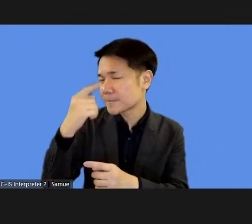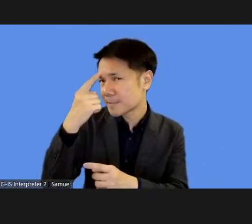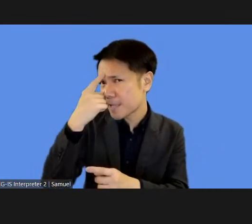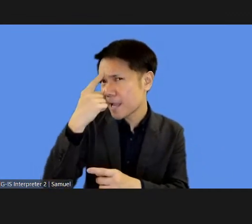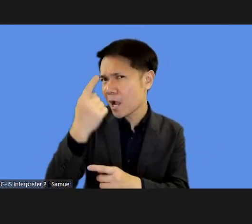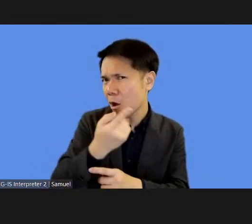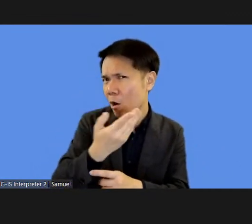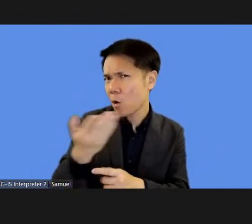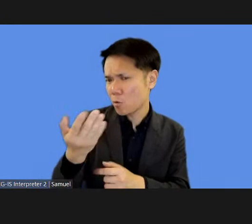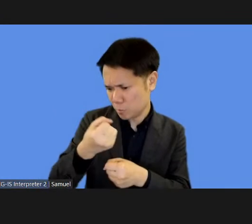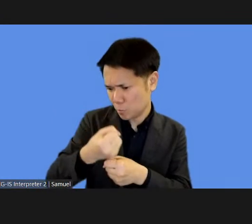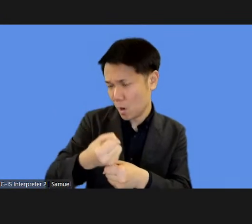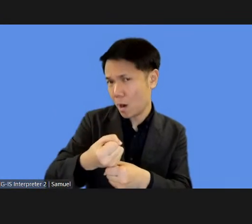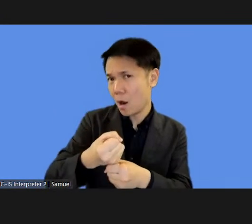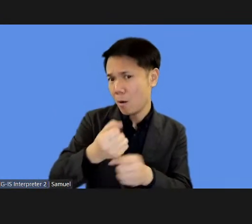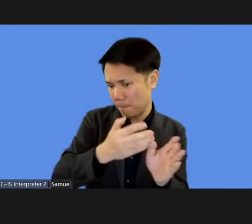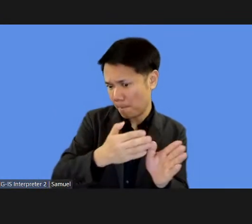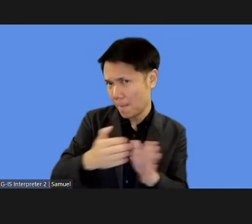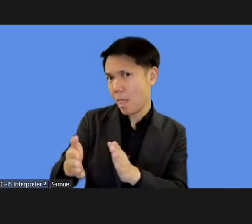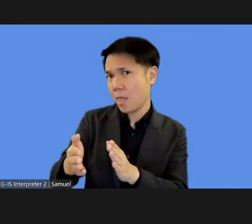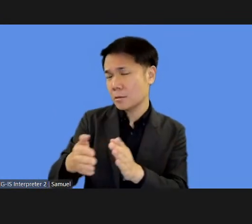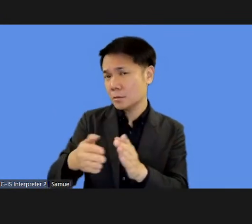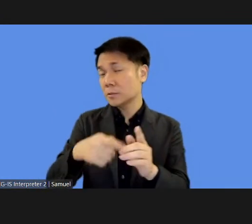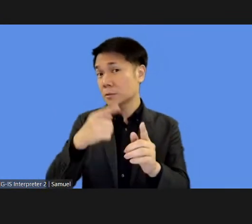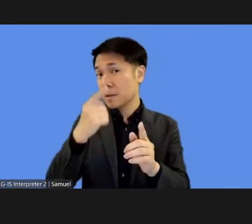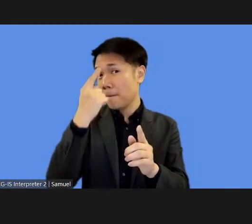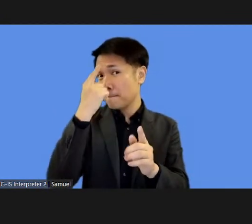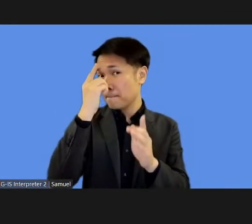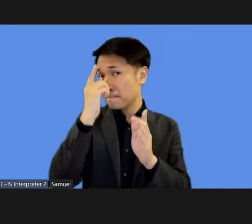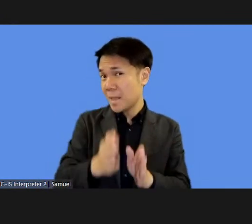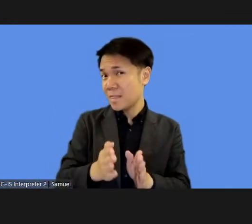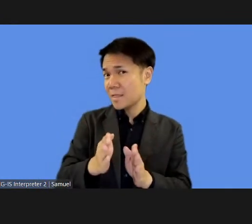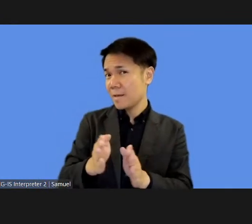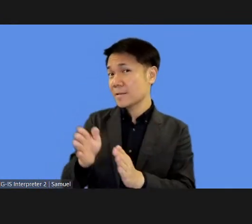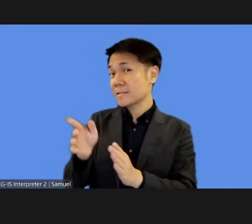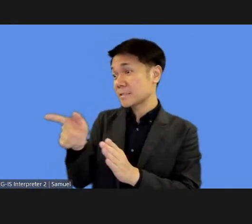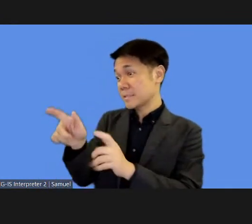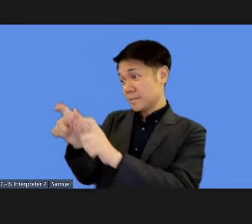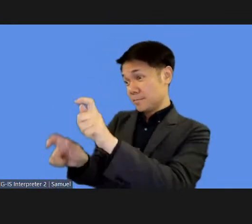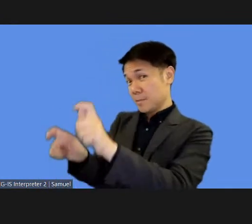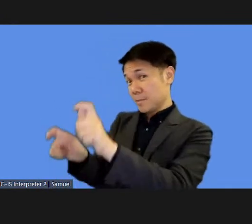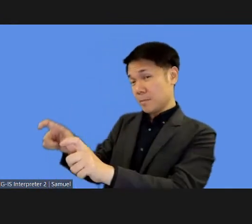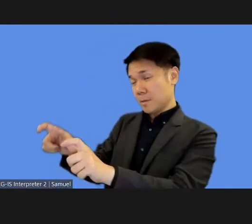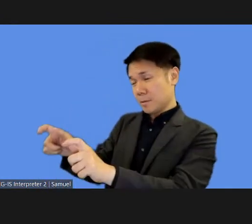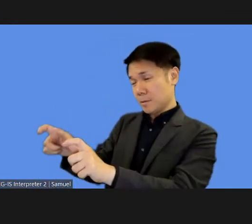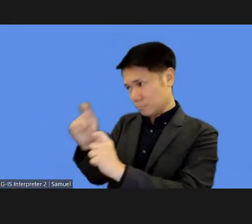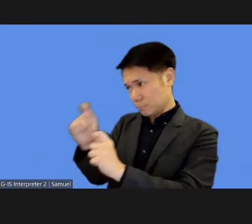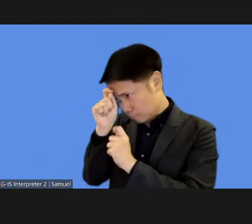undertake to advance development with the human rights obligations. Thank you very much.